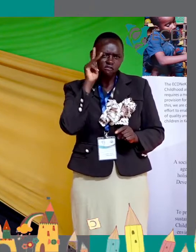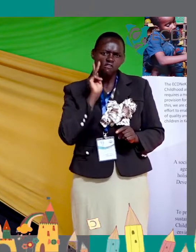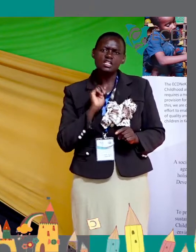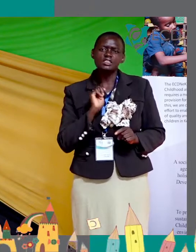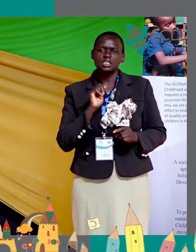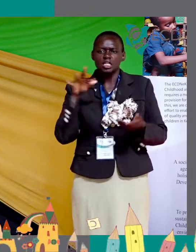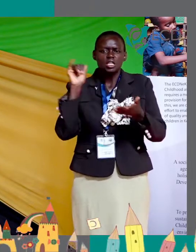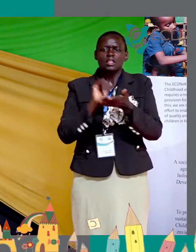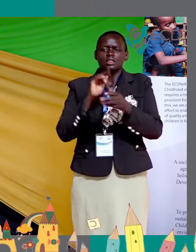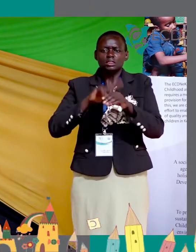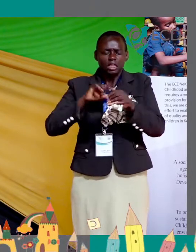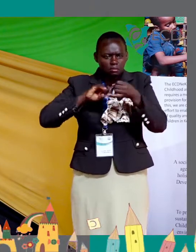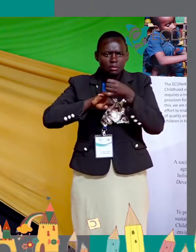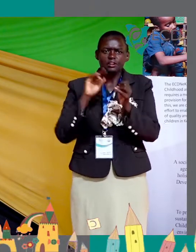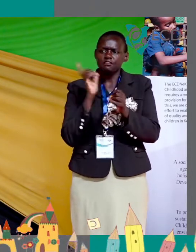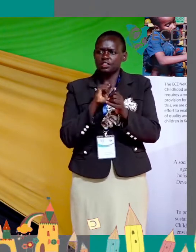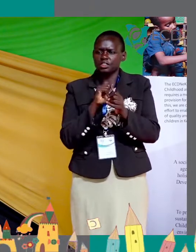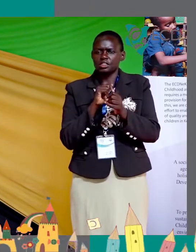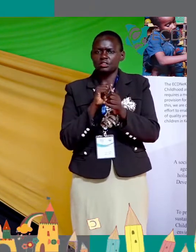getting married,